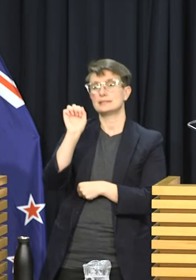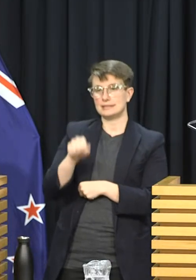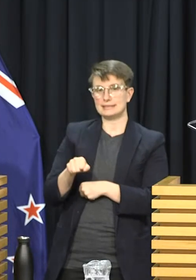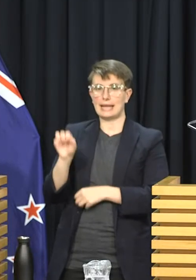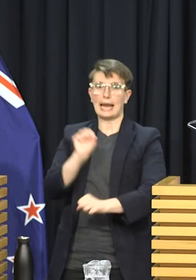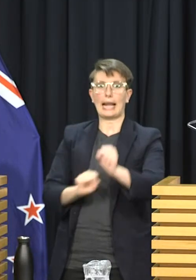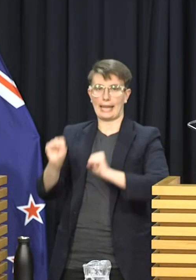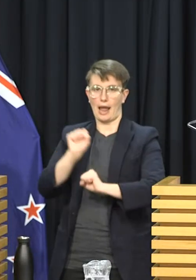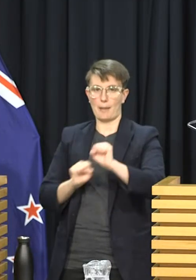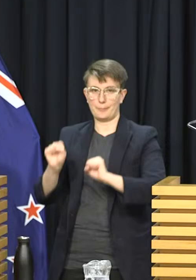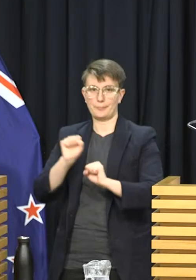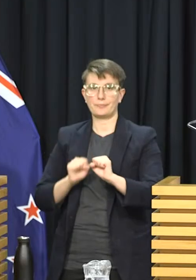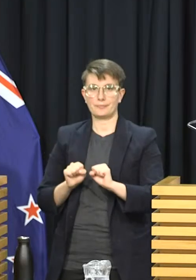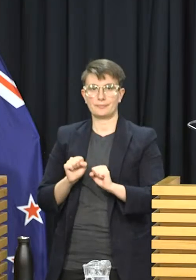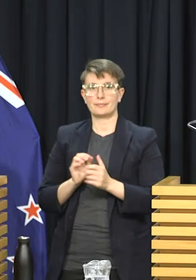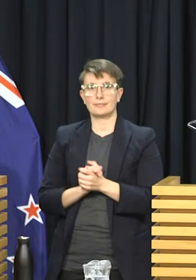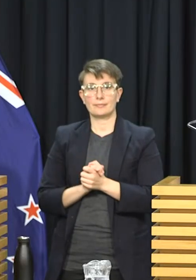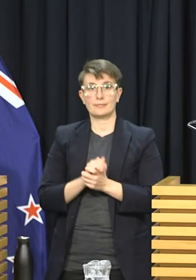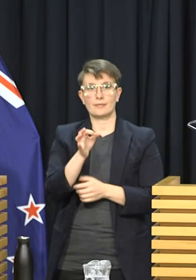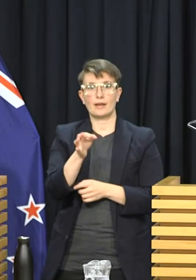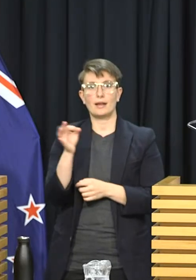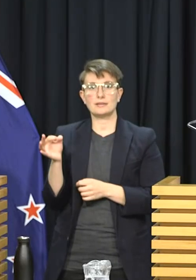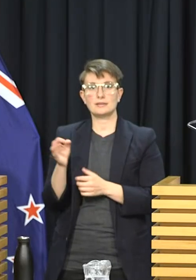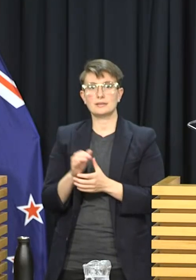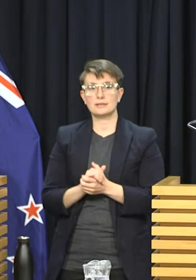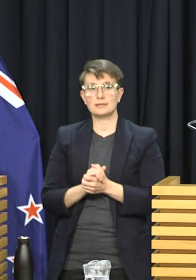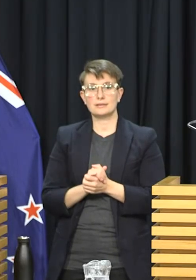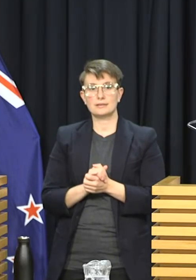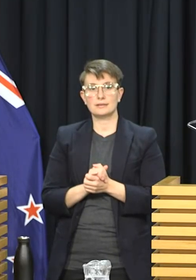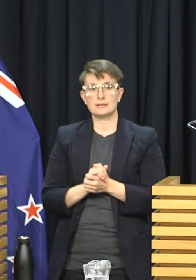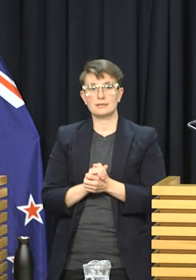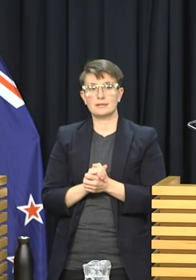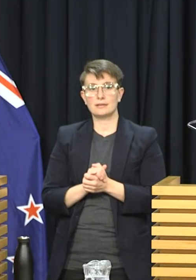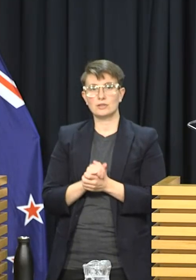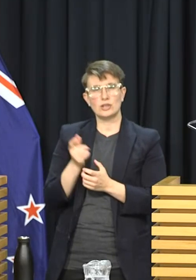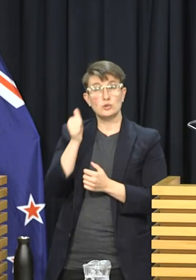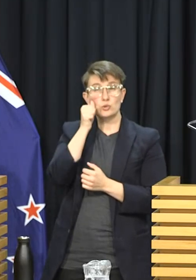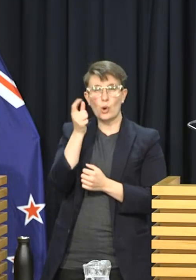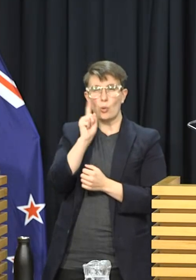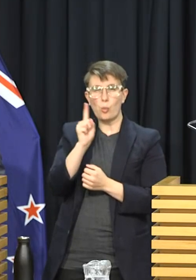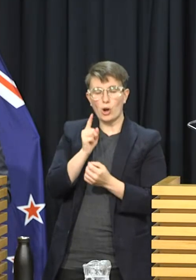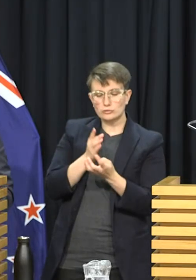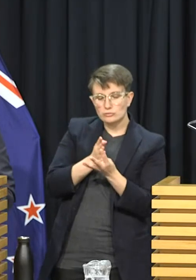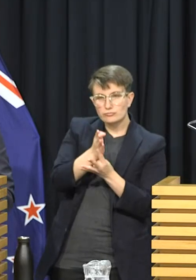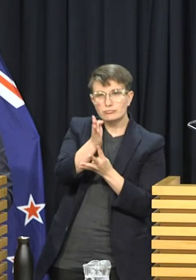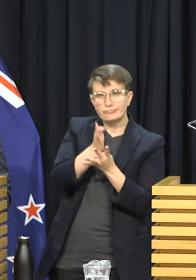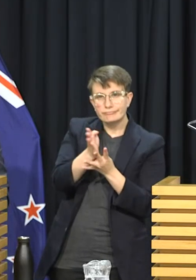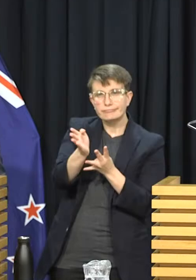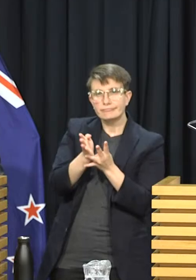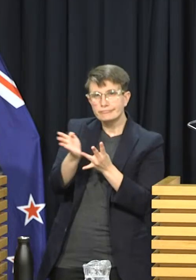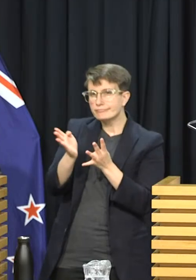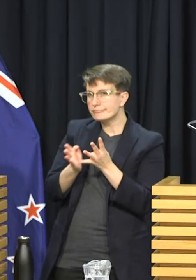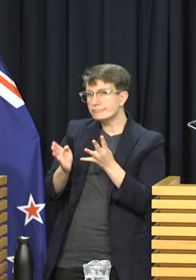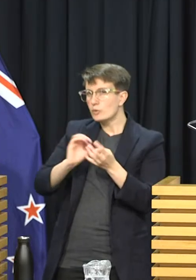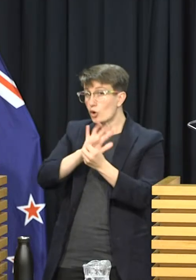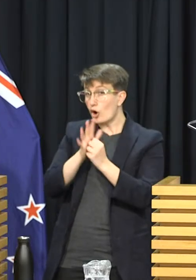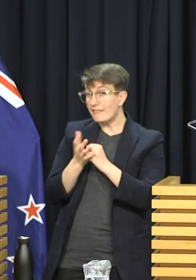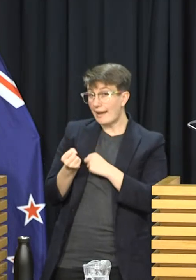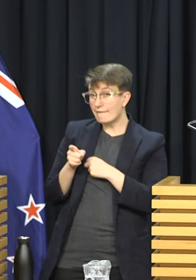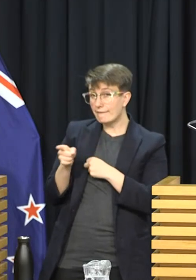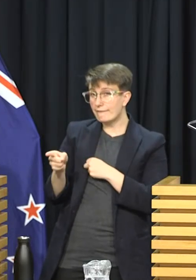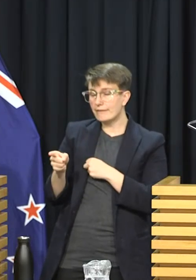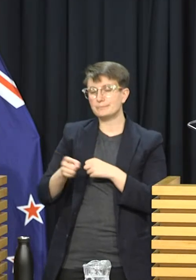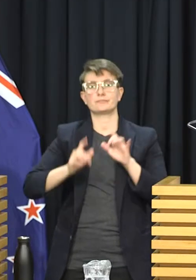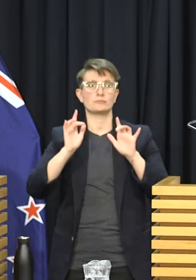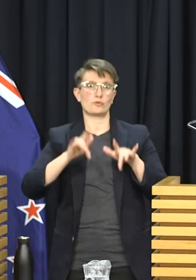variant this border worker has yet? Not yet, no. We're expecting to get that either later today or early tomorrow. The